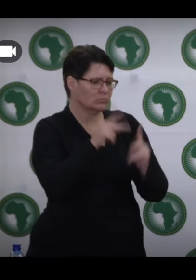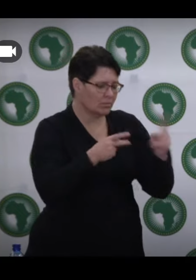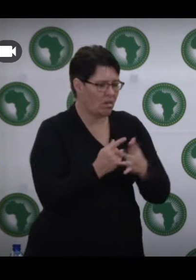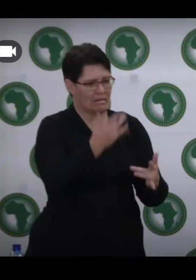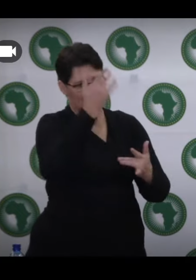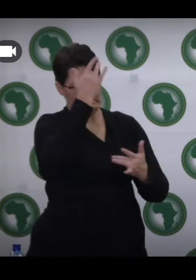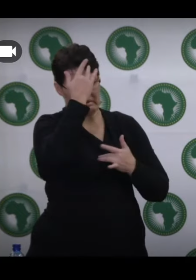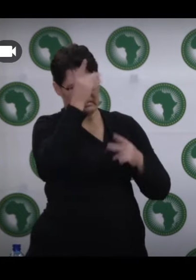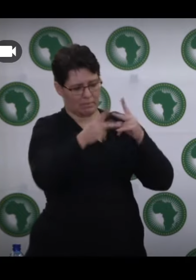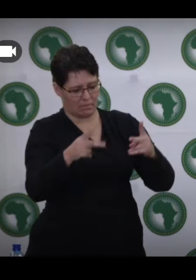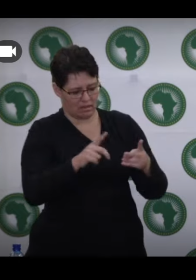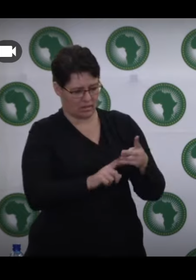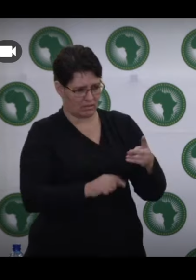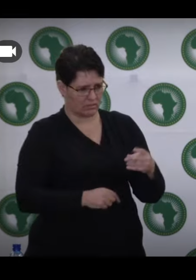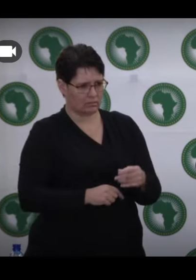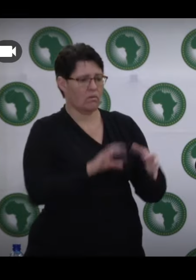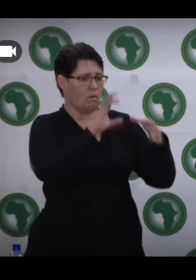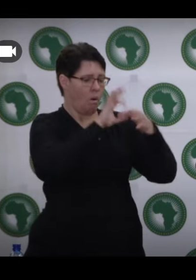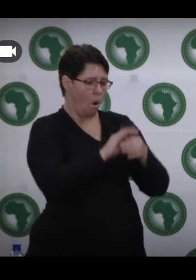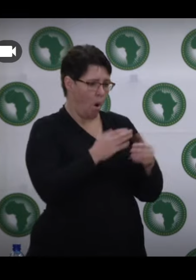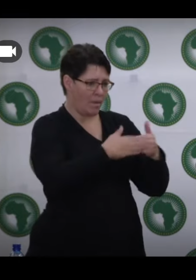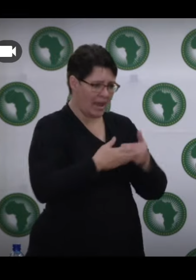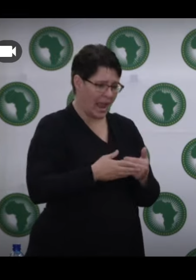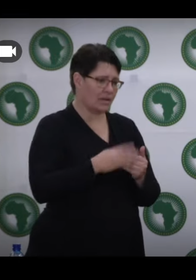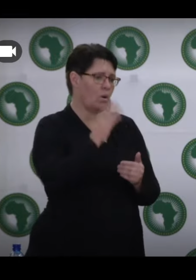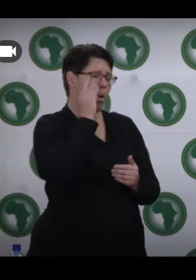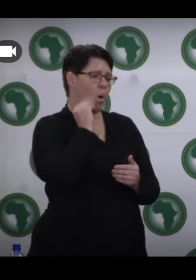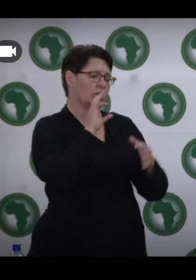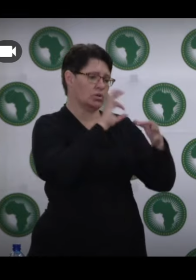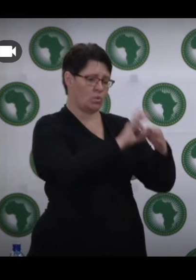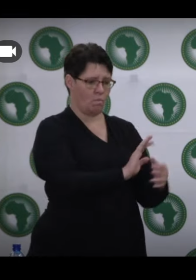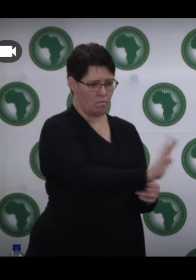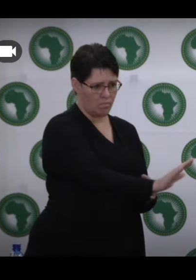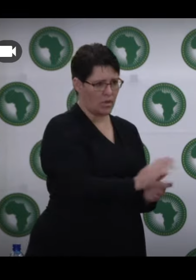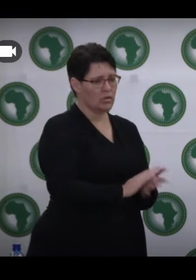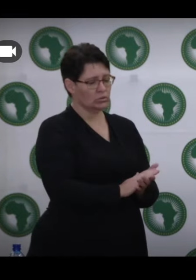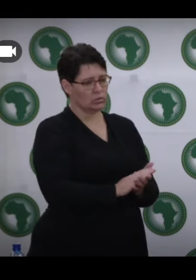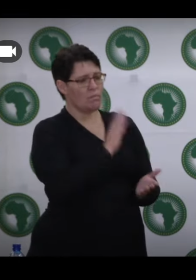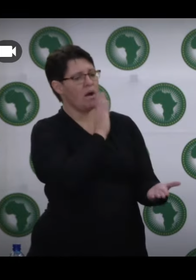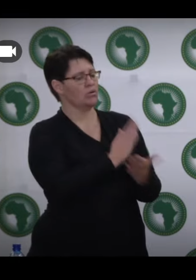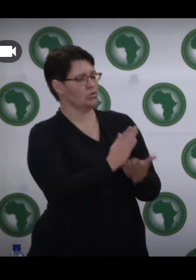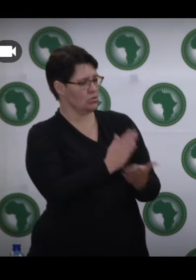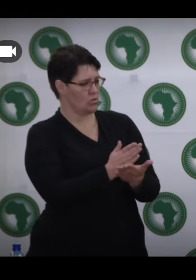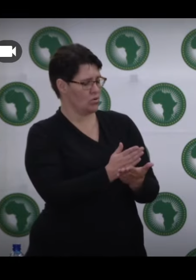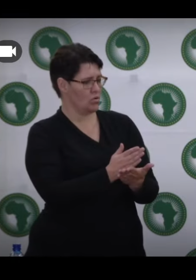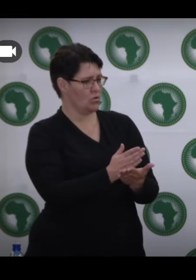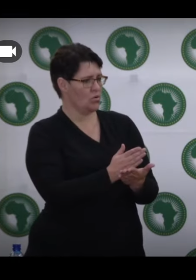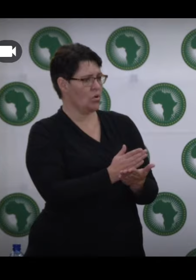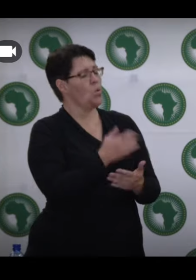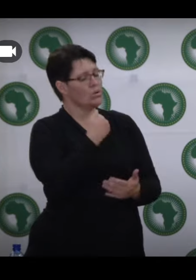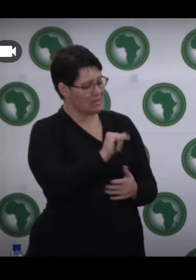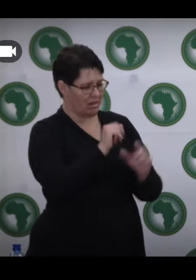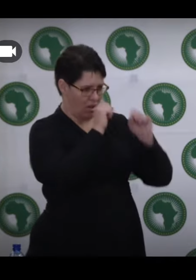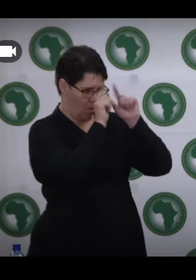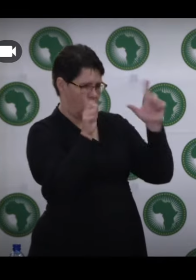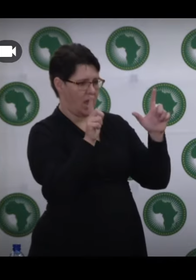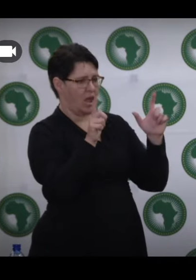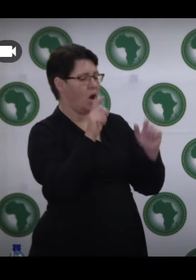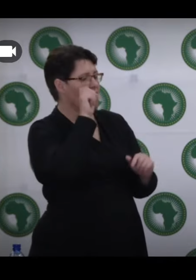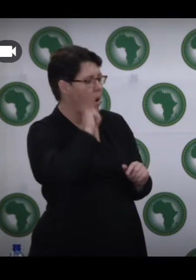sick persons, including home care and old age homes. So to reassure South Africans that we are aware